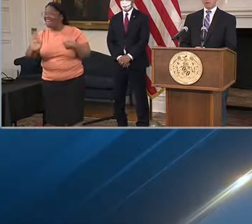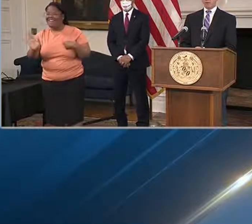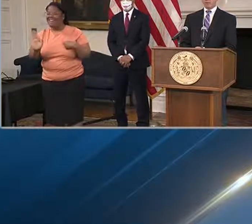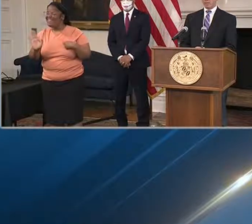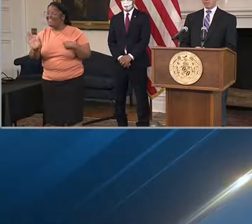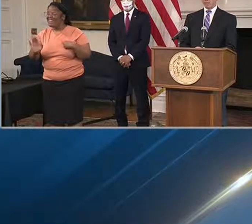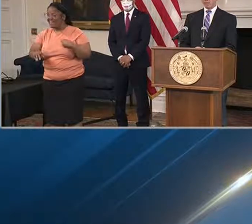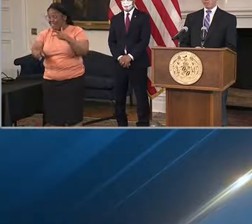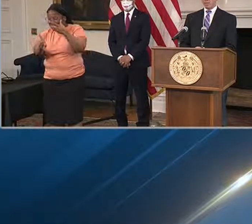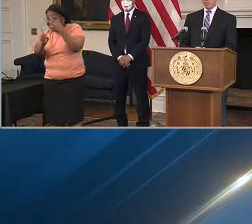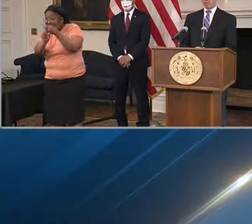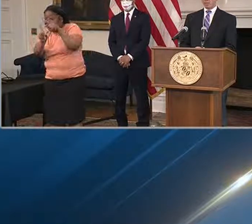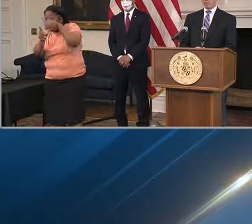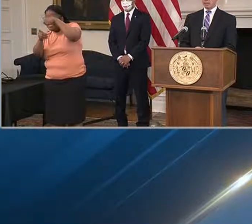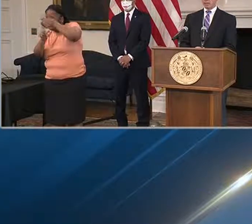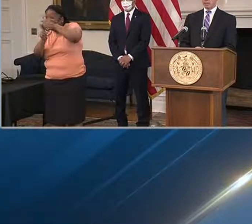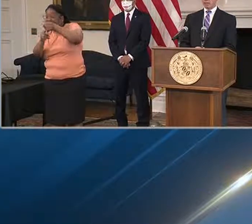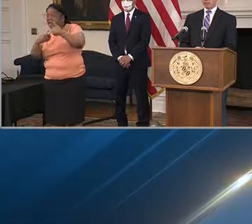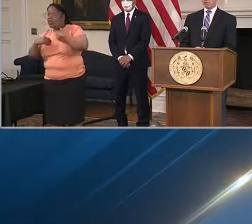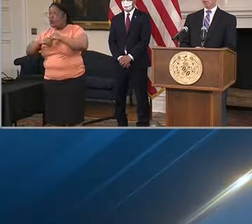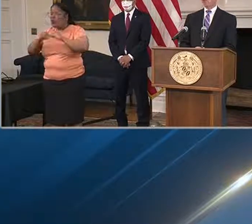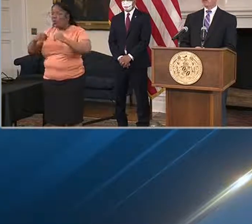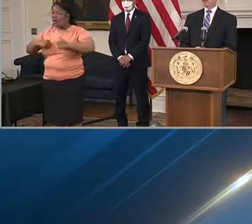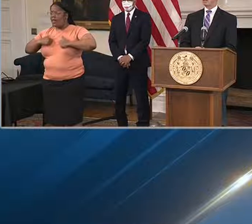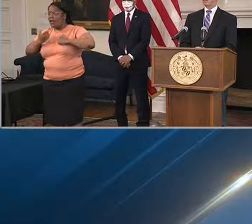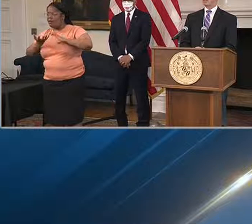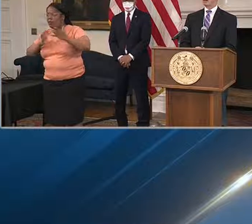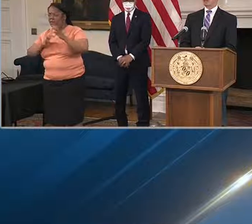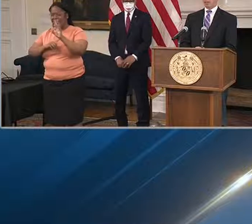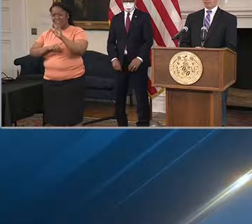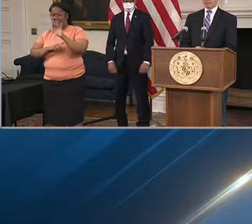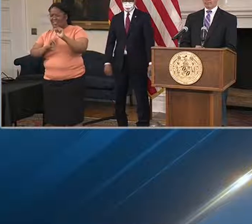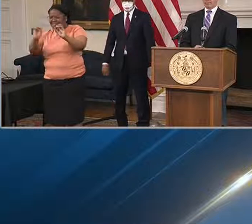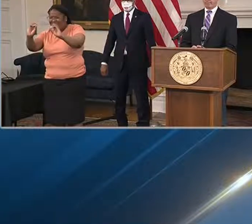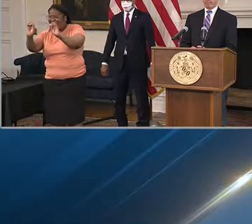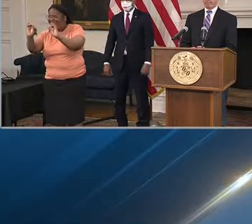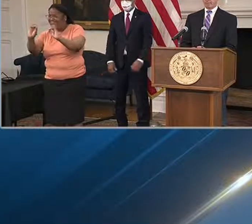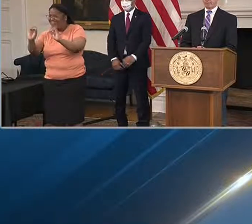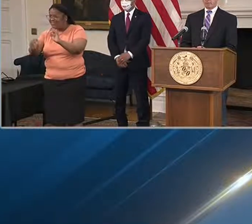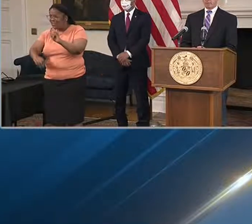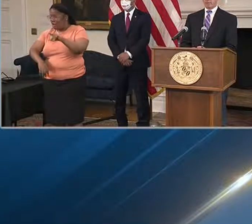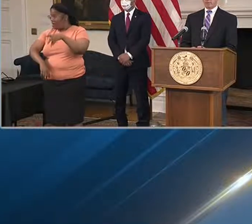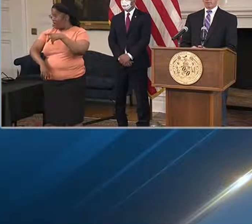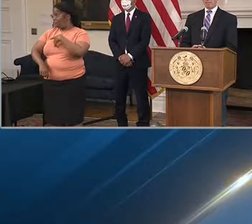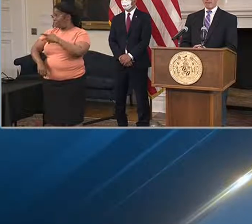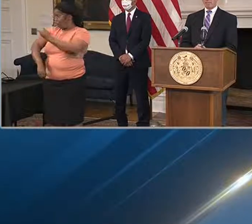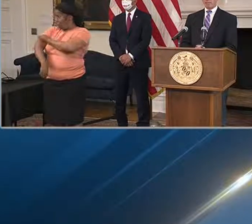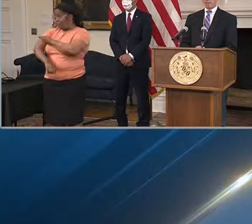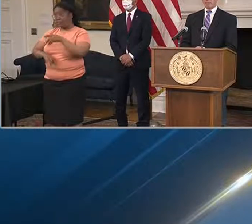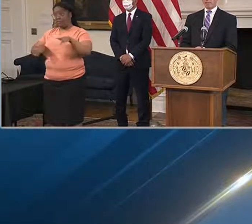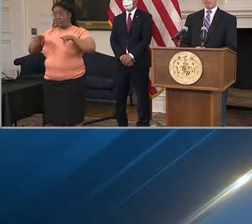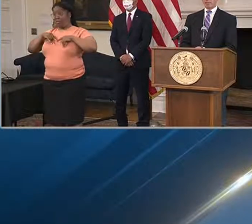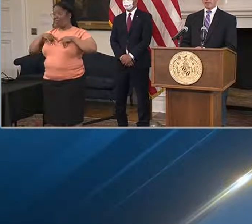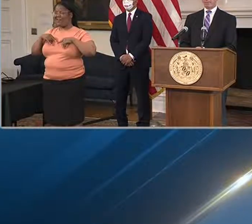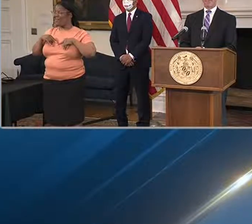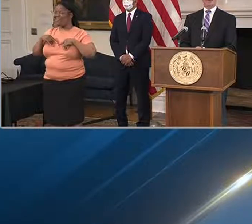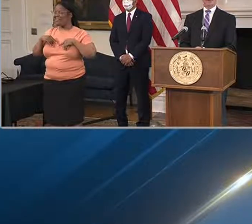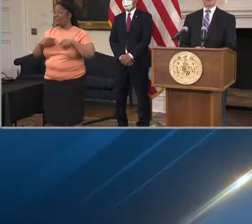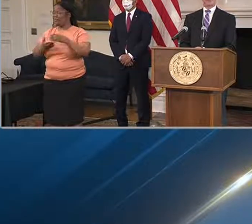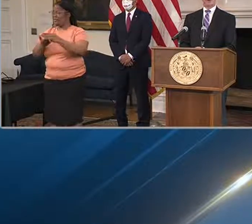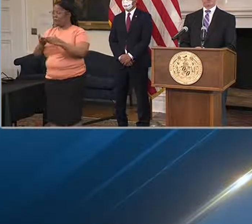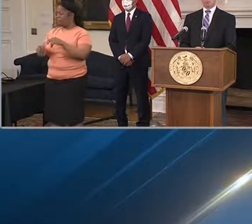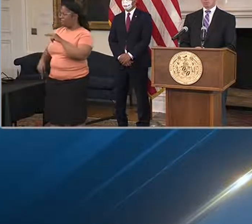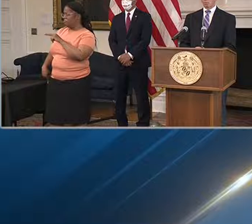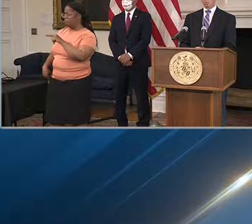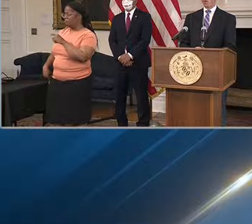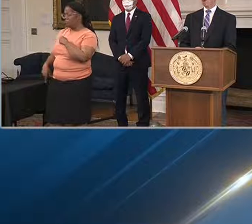virus or any part of it in a way that could potentially give someone COVID-19 through vaccination. Some ask, I want to make sure it's safe.